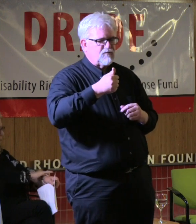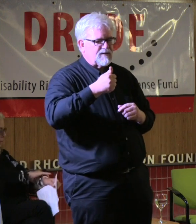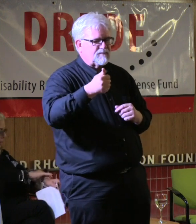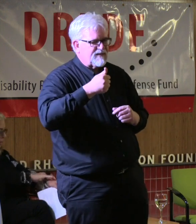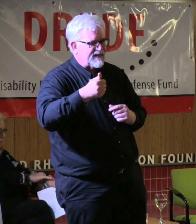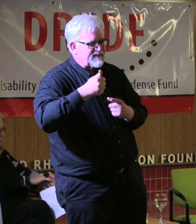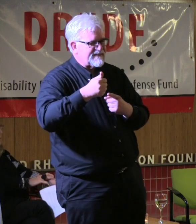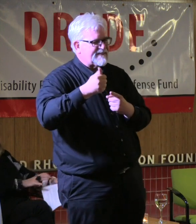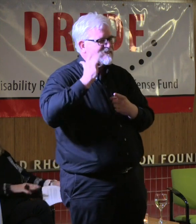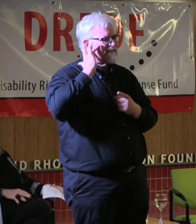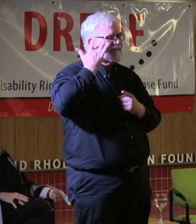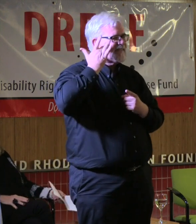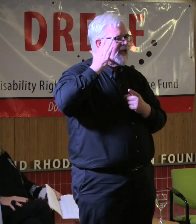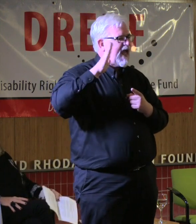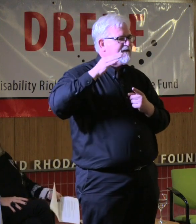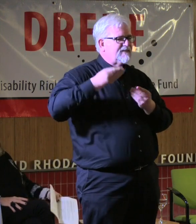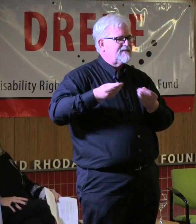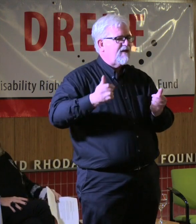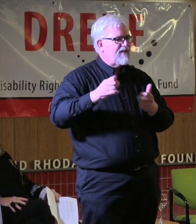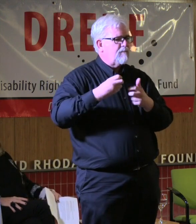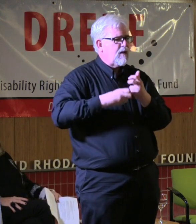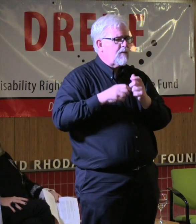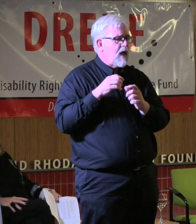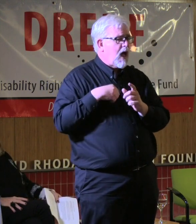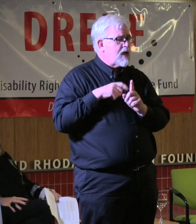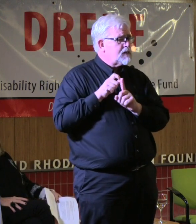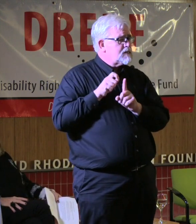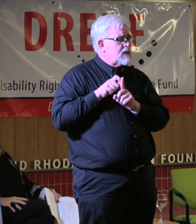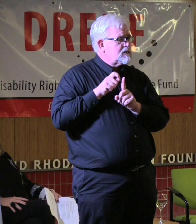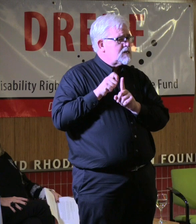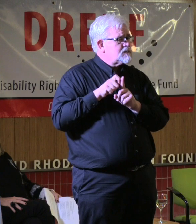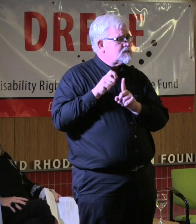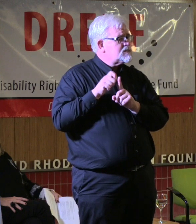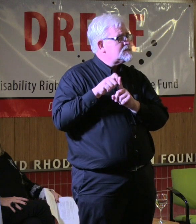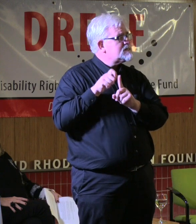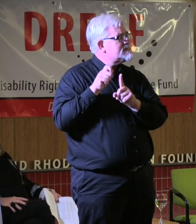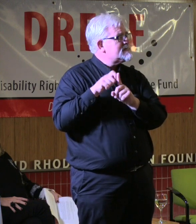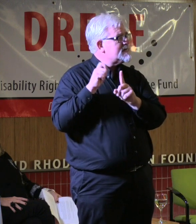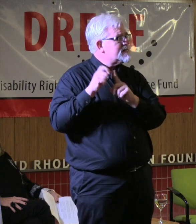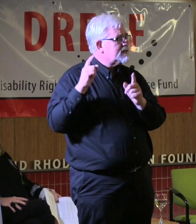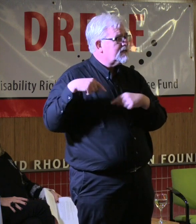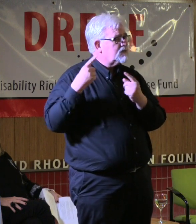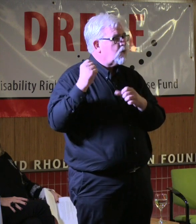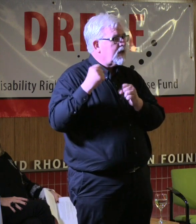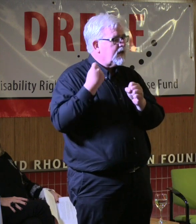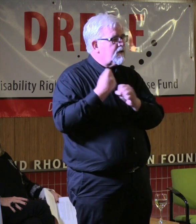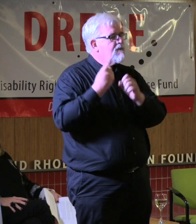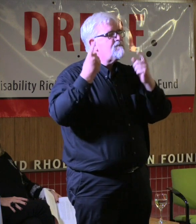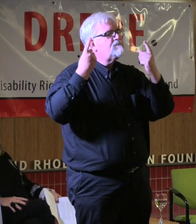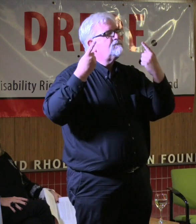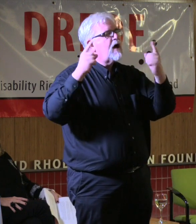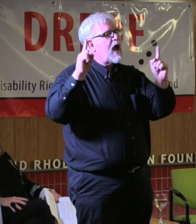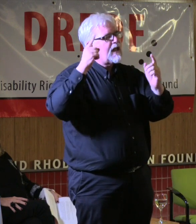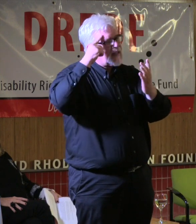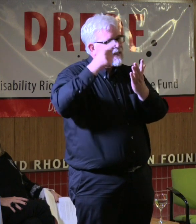transportation nut that I haven't cracked yet, and I've been on it for 20 years. But we're finally making headway.